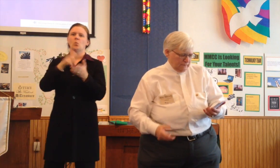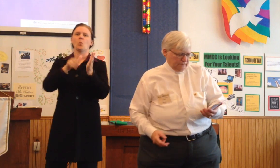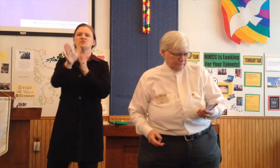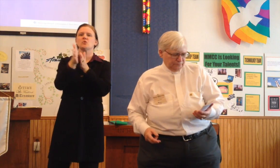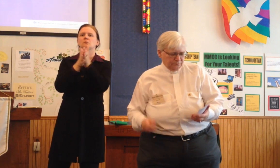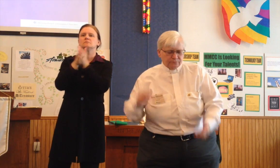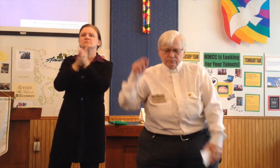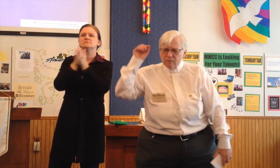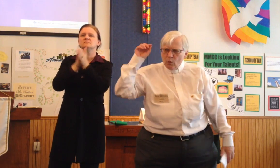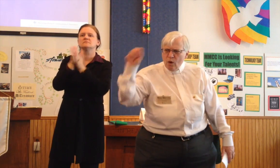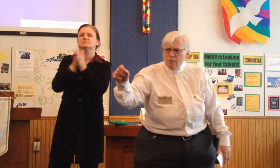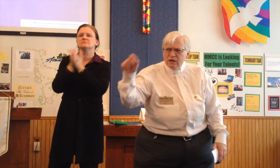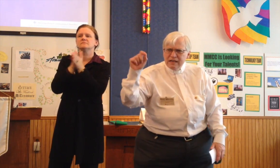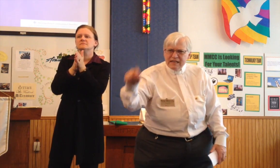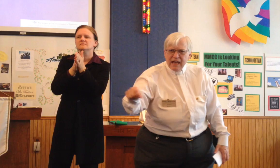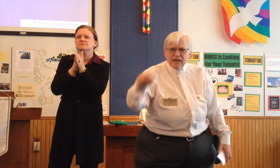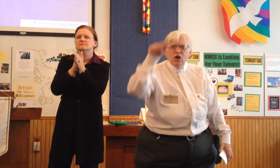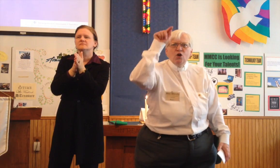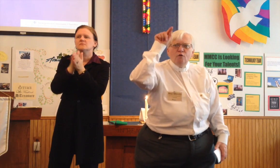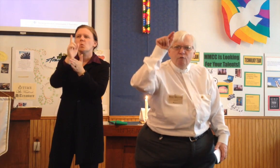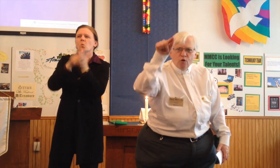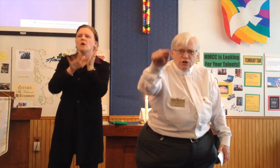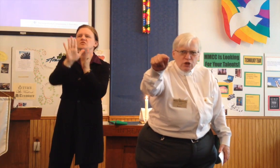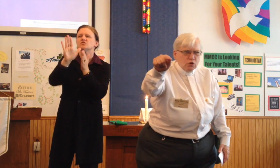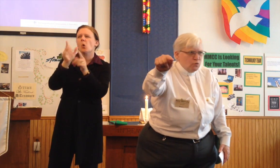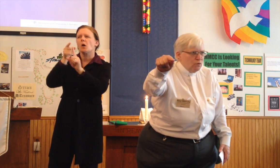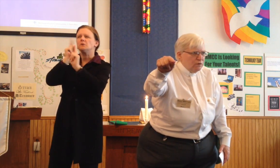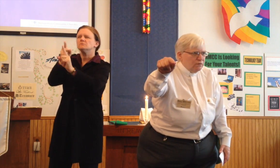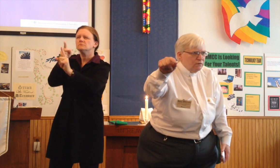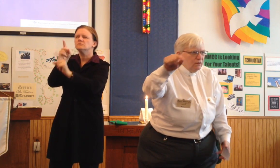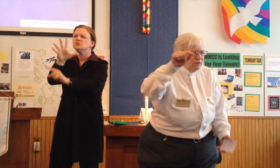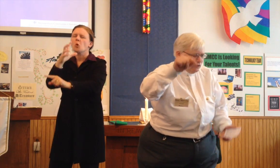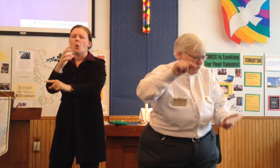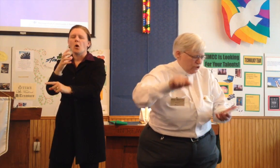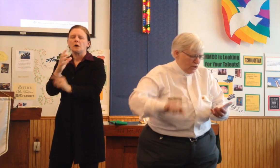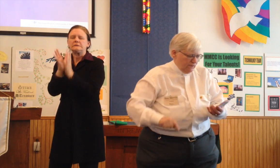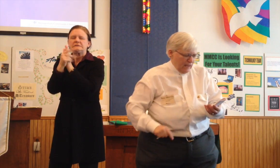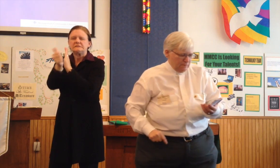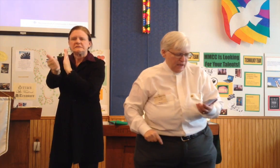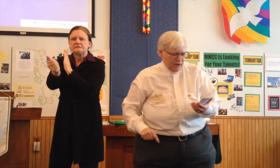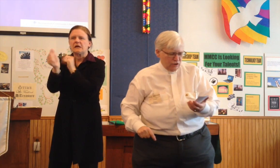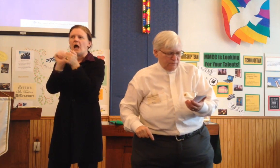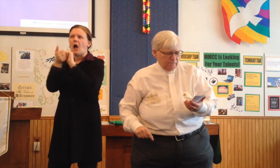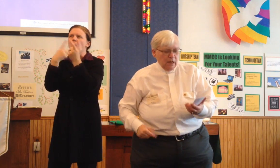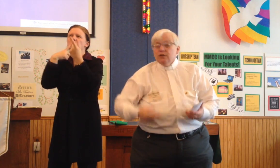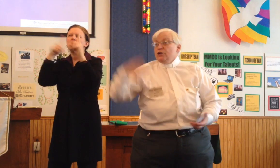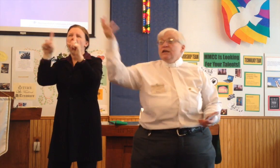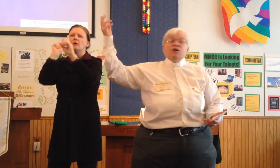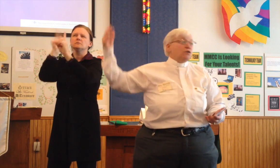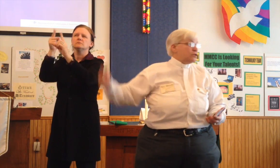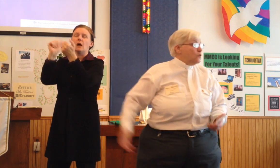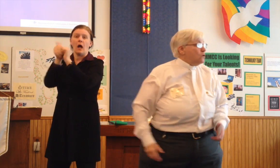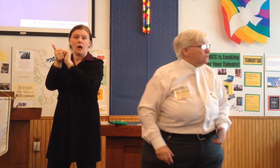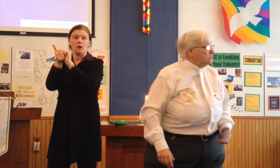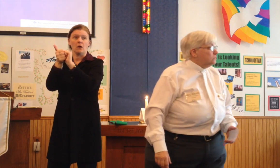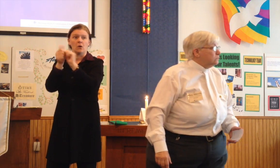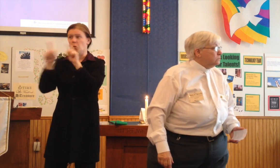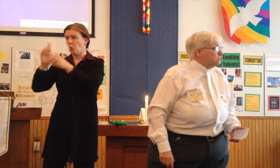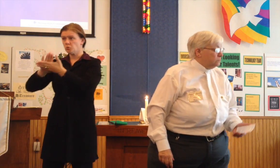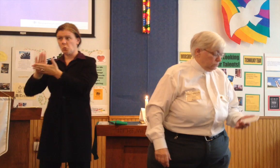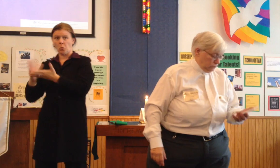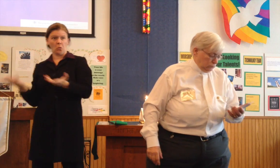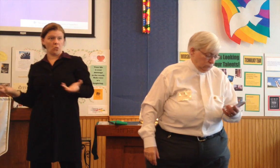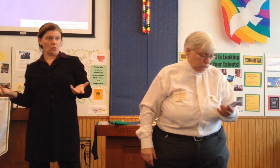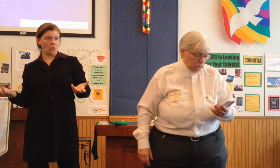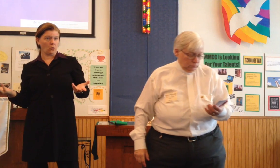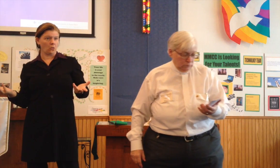passion? What will it take for you to achieve that passion? Do you need to go to school?